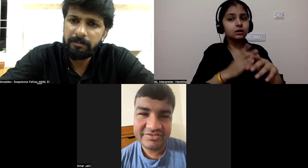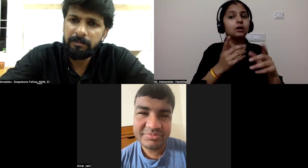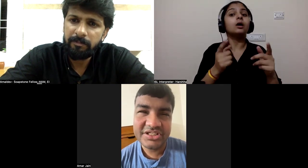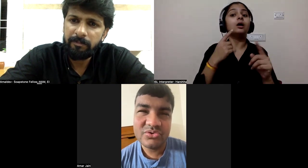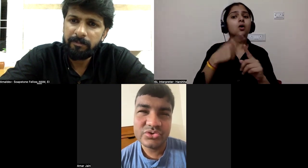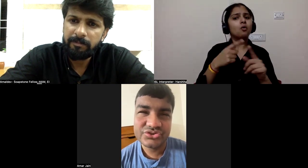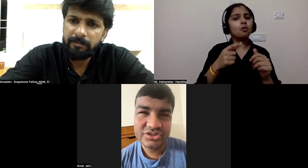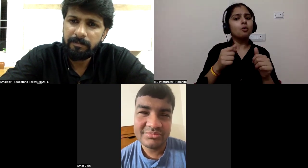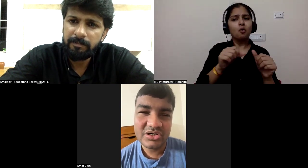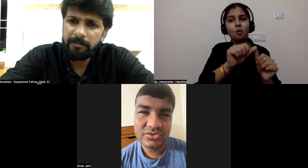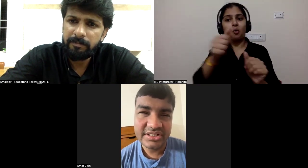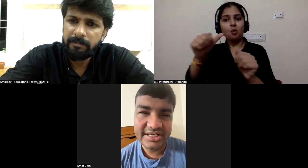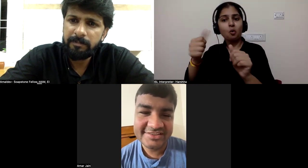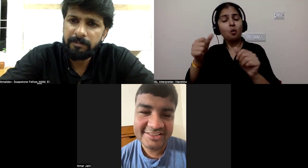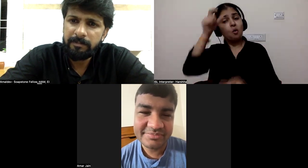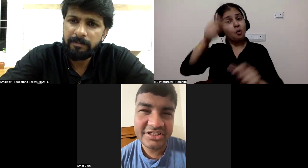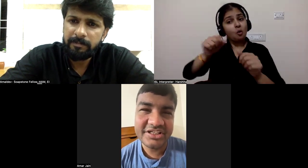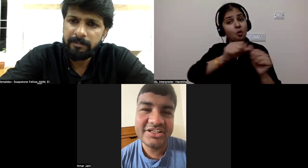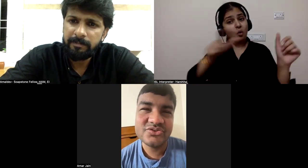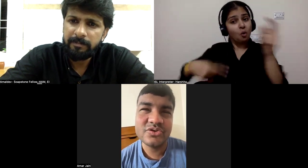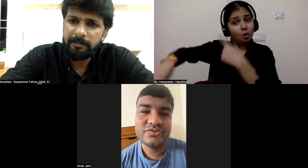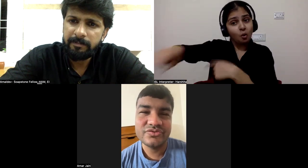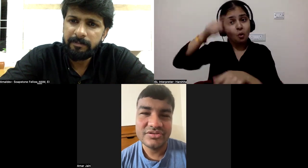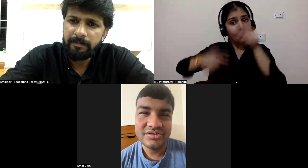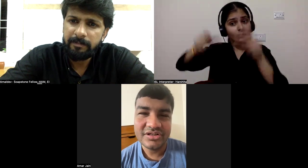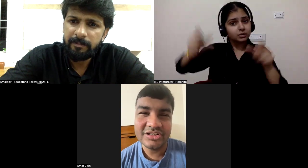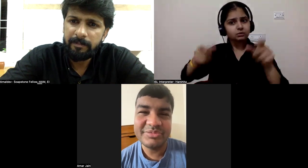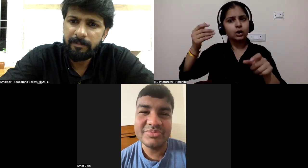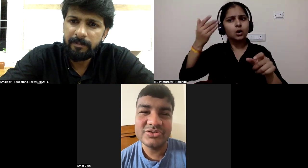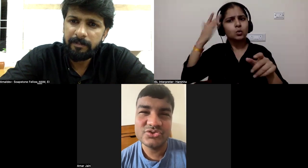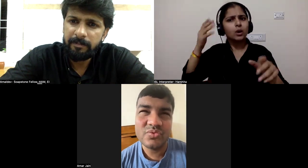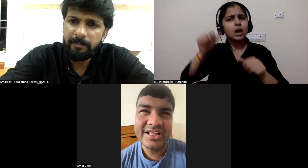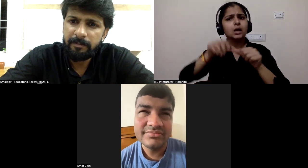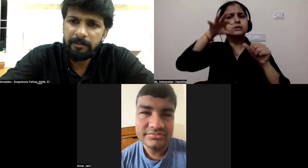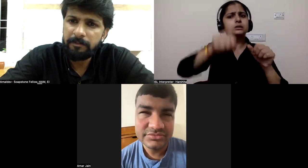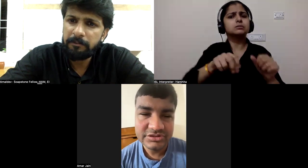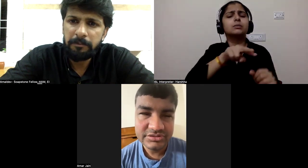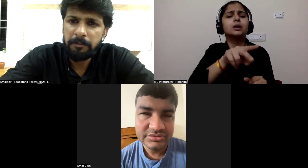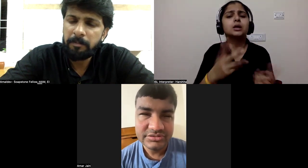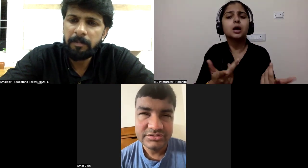not everybody knows about accessibility needs of other people so well.